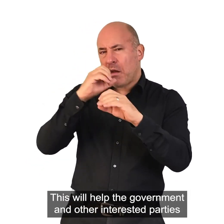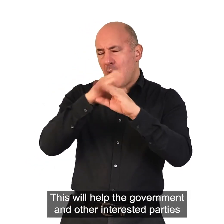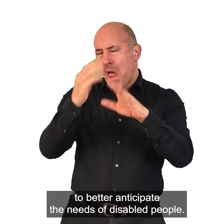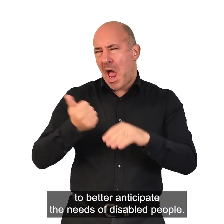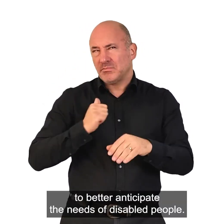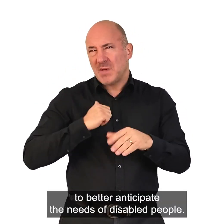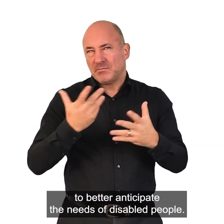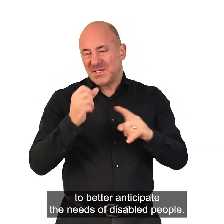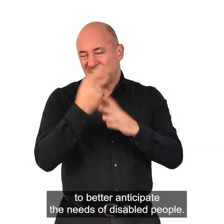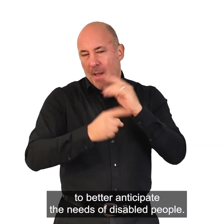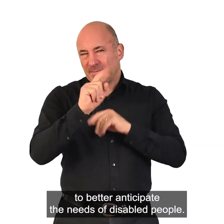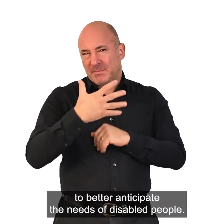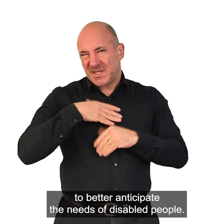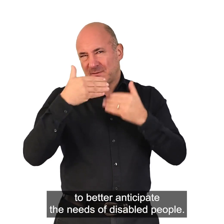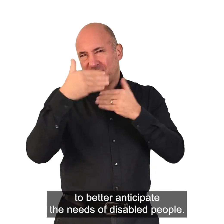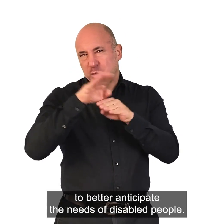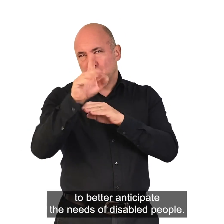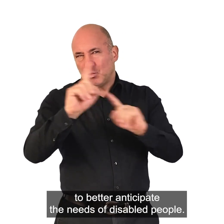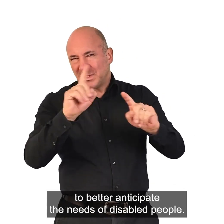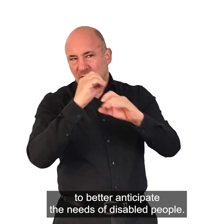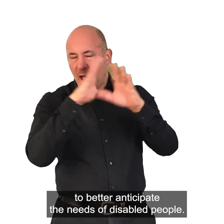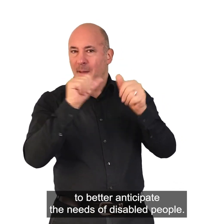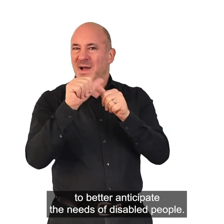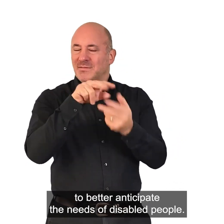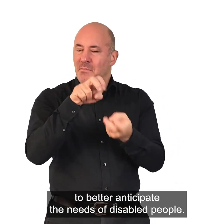parties to better anticipate the needs of disabled people.